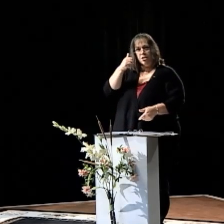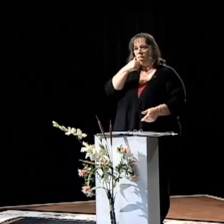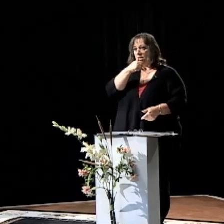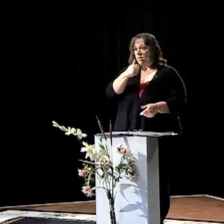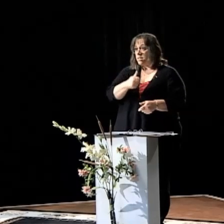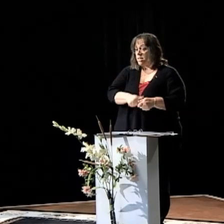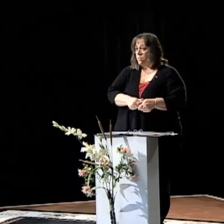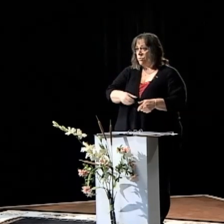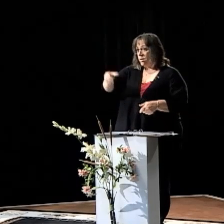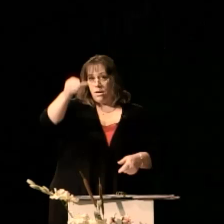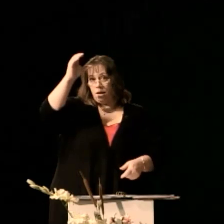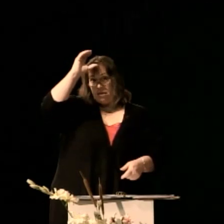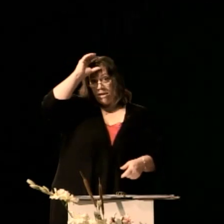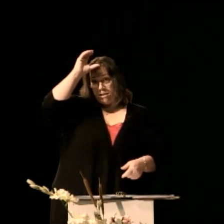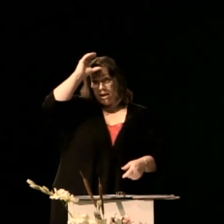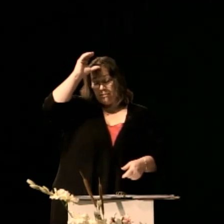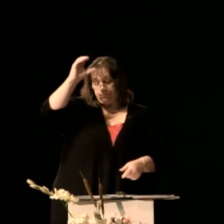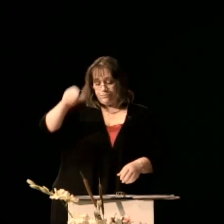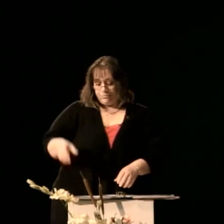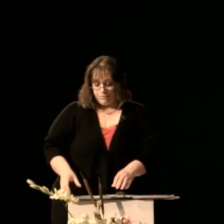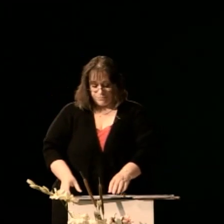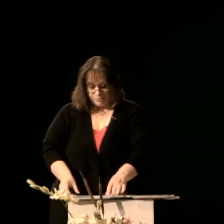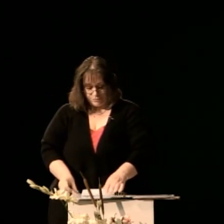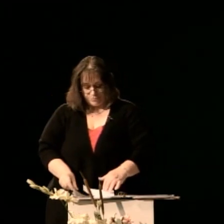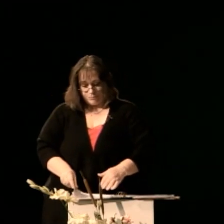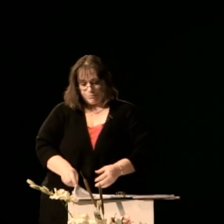Licking the stamp, and then his hat.